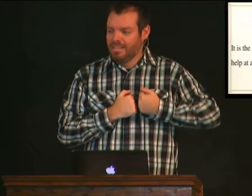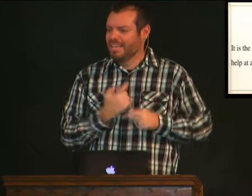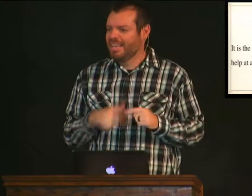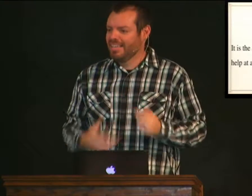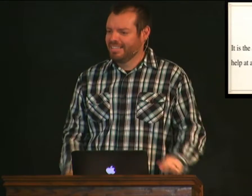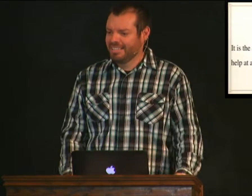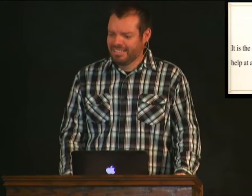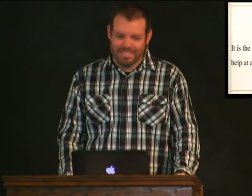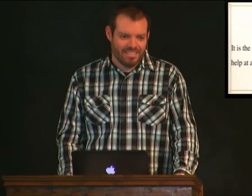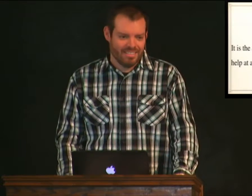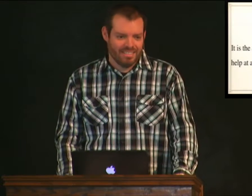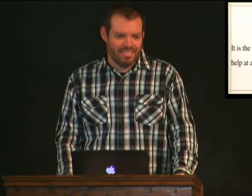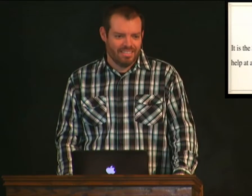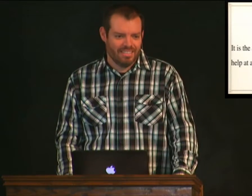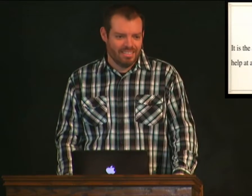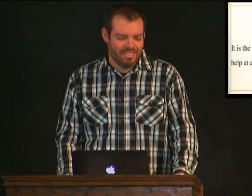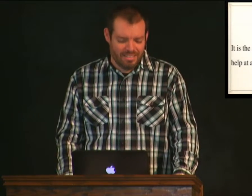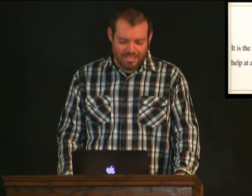I can't.